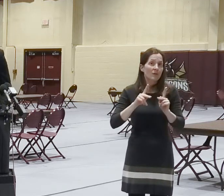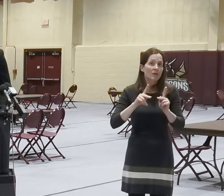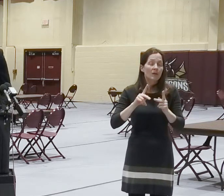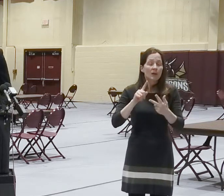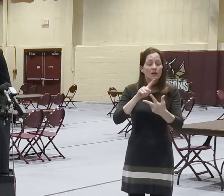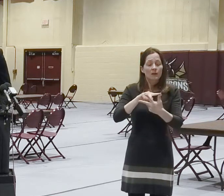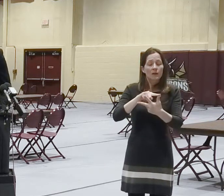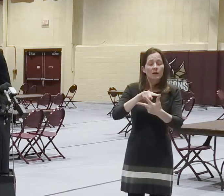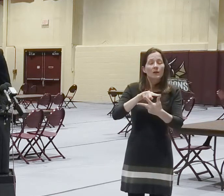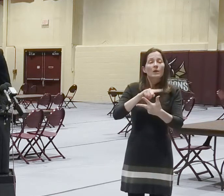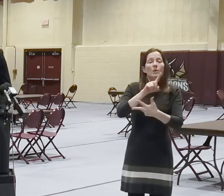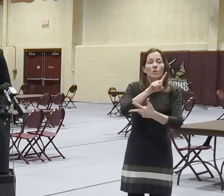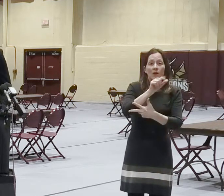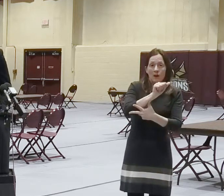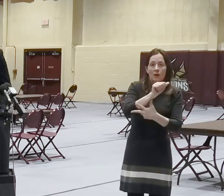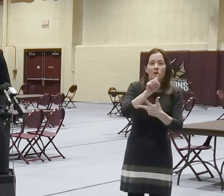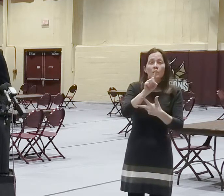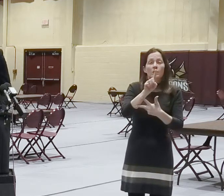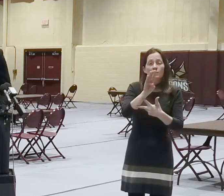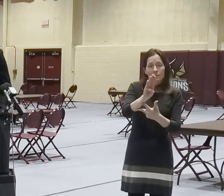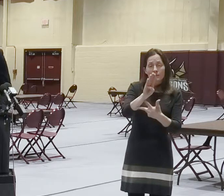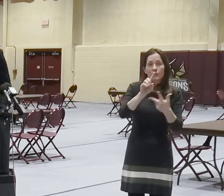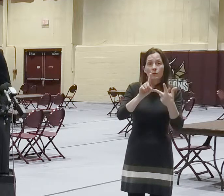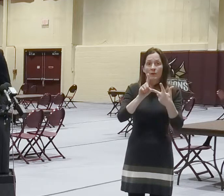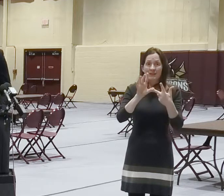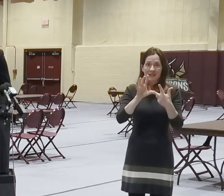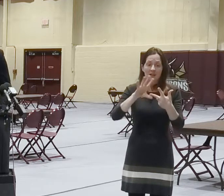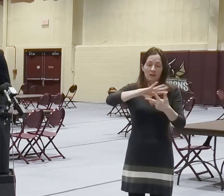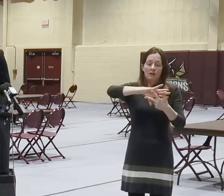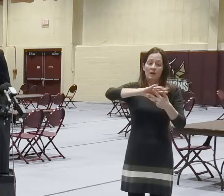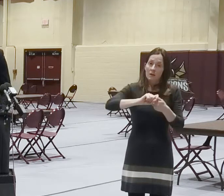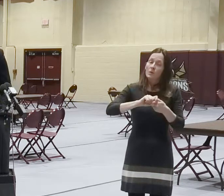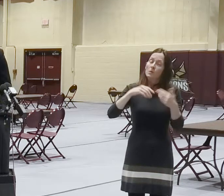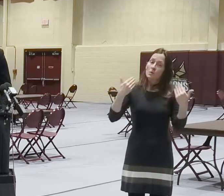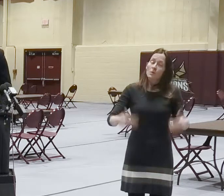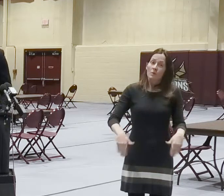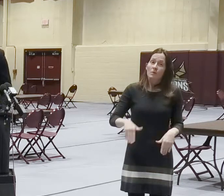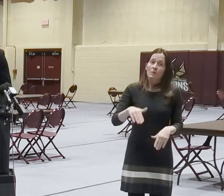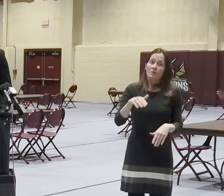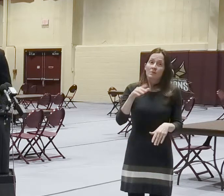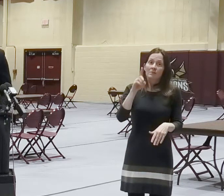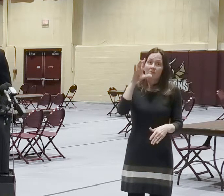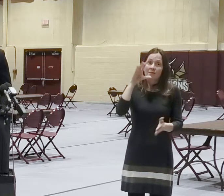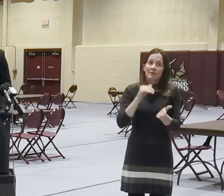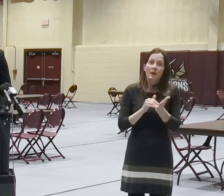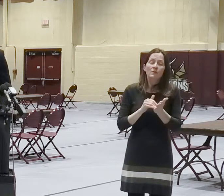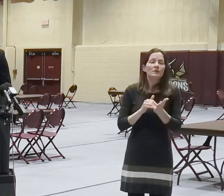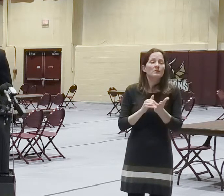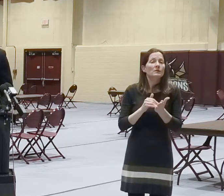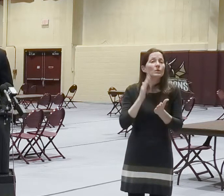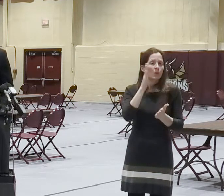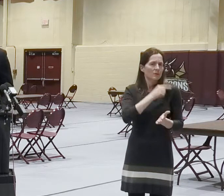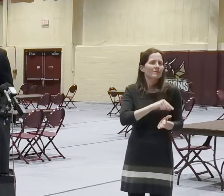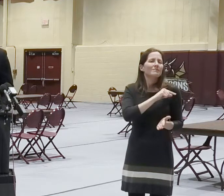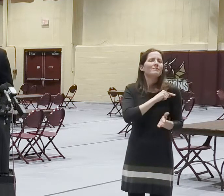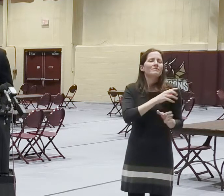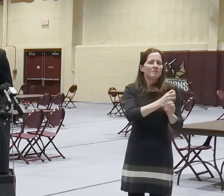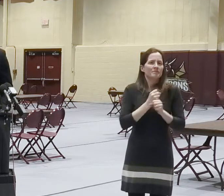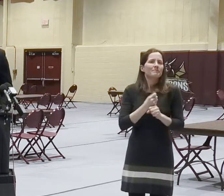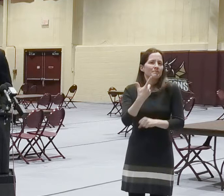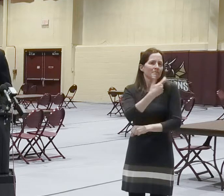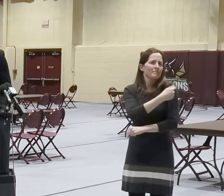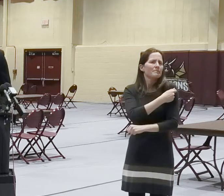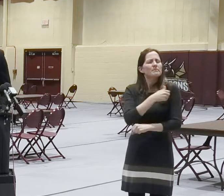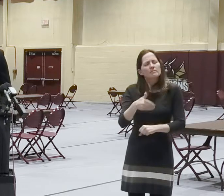1A, 1B, and 1C here in Howard County, who will be eligible to receive vaccine in the